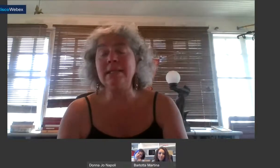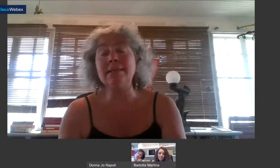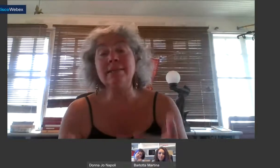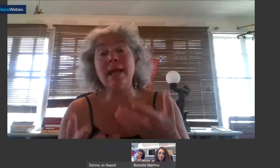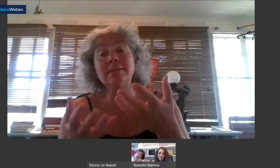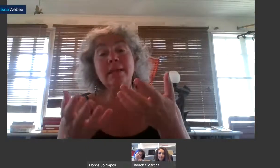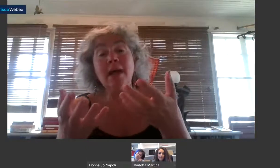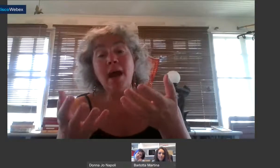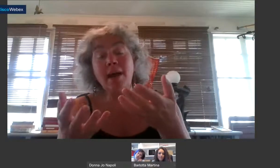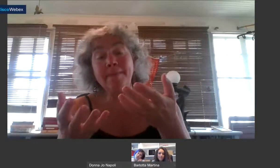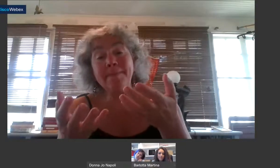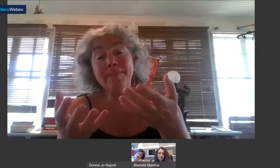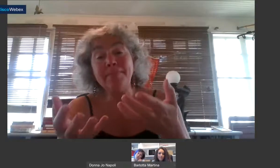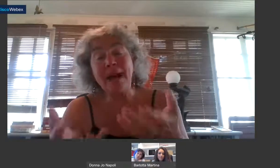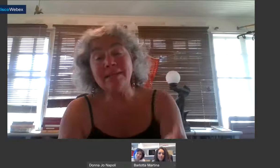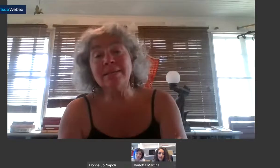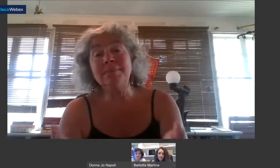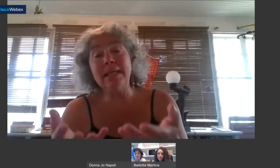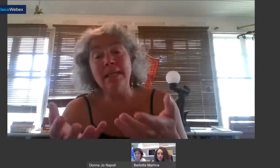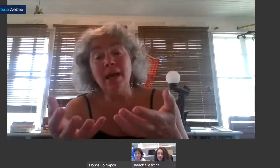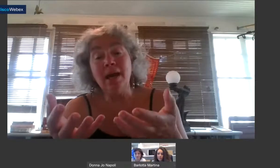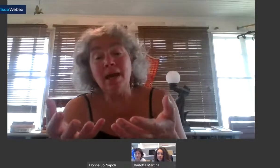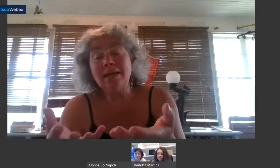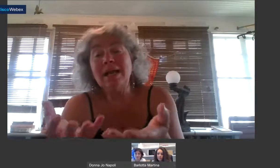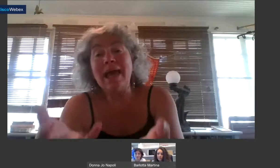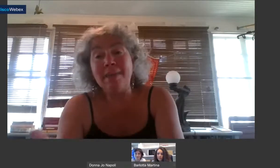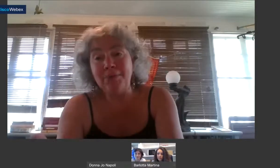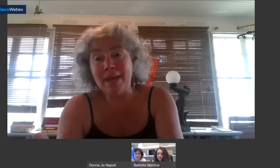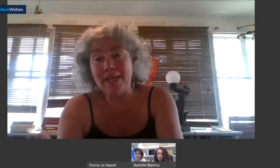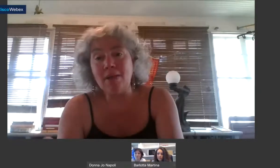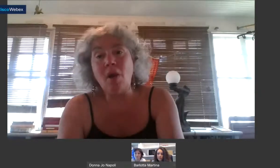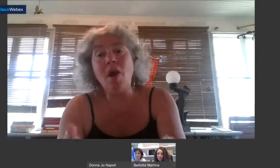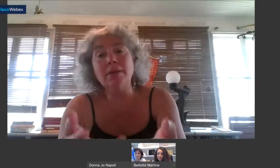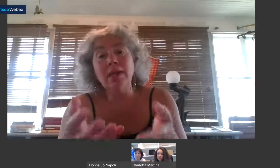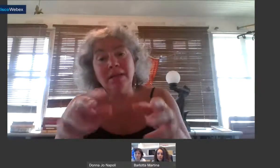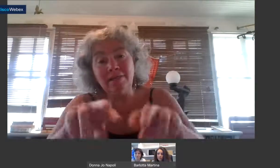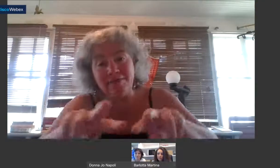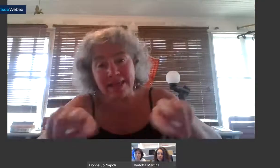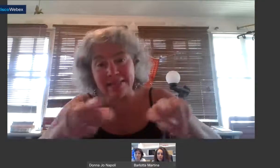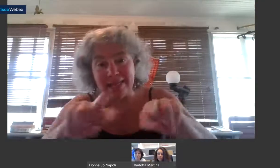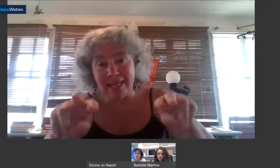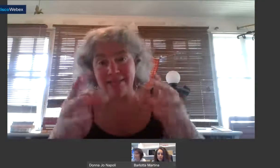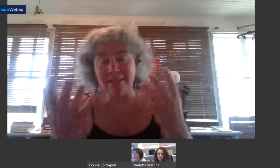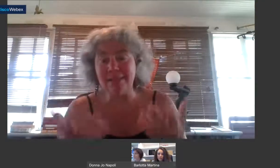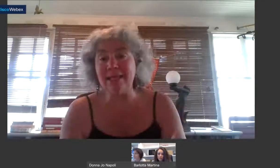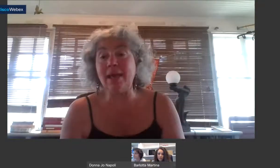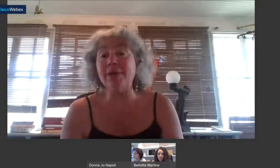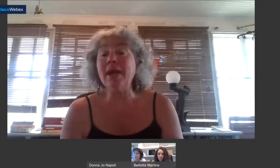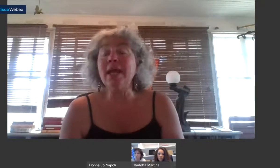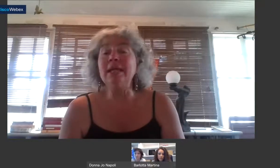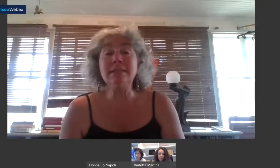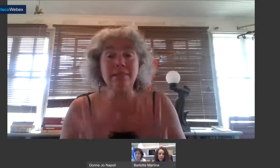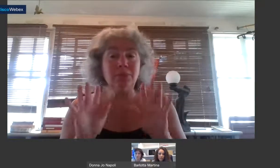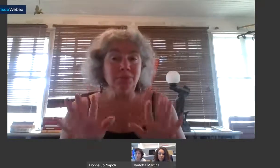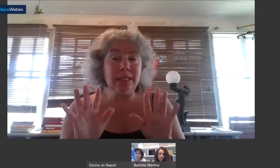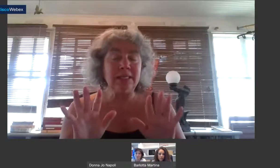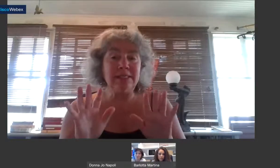us as possibly collaborating on investigating this together. It's a really